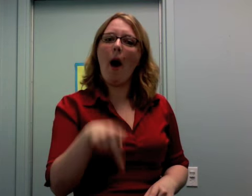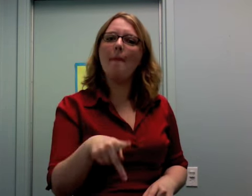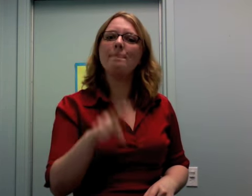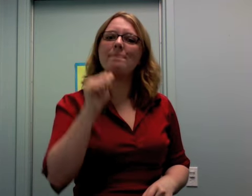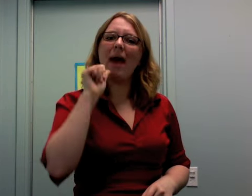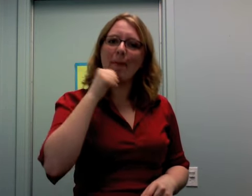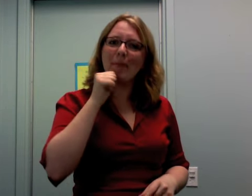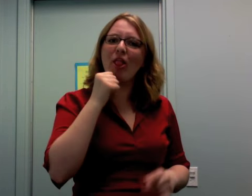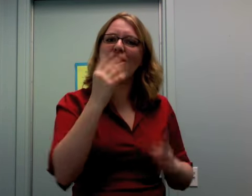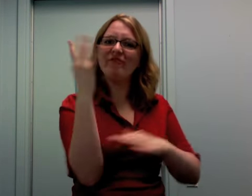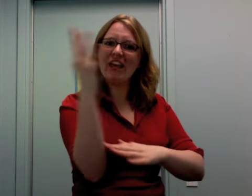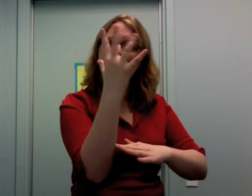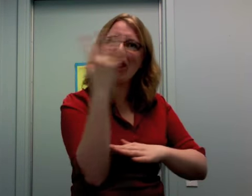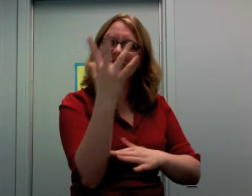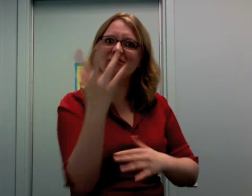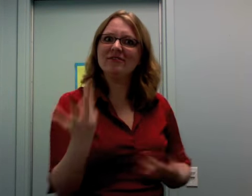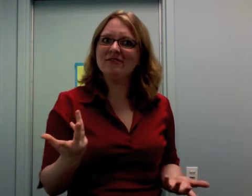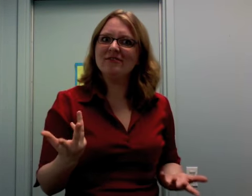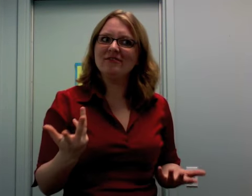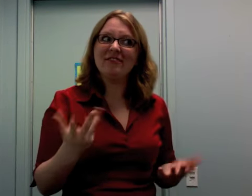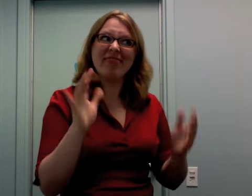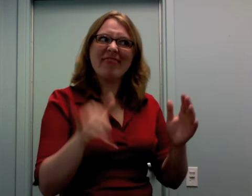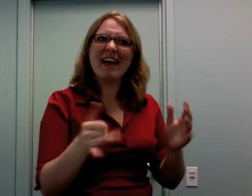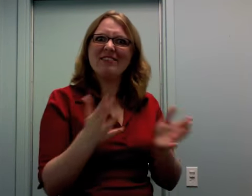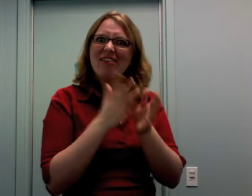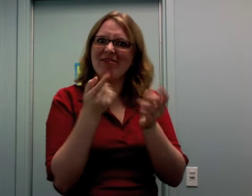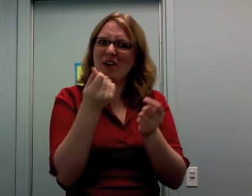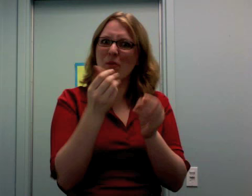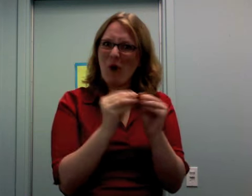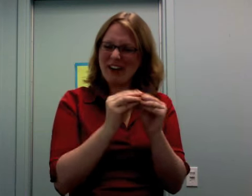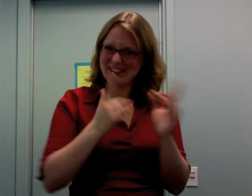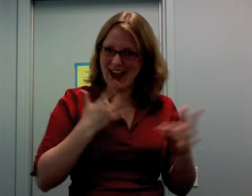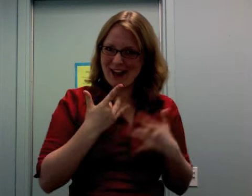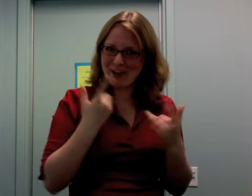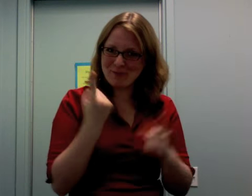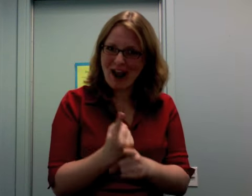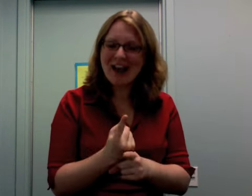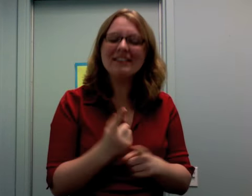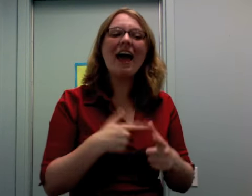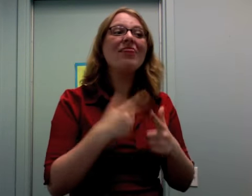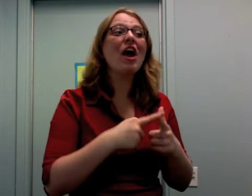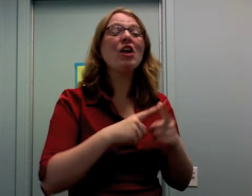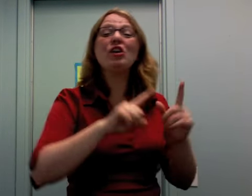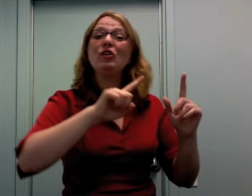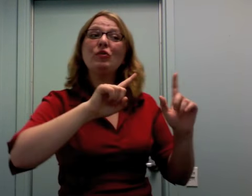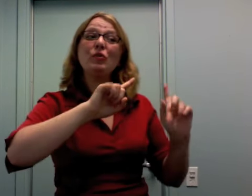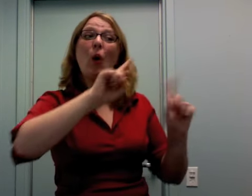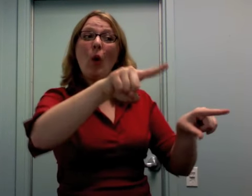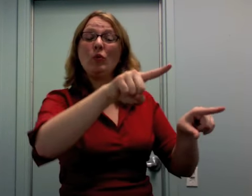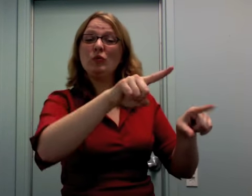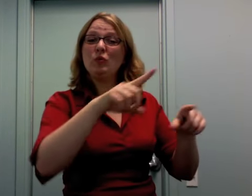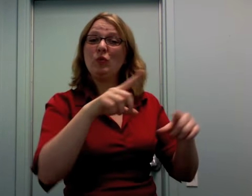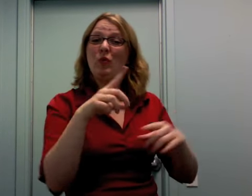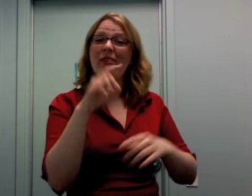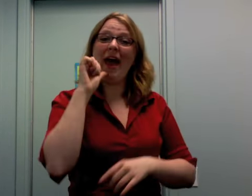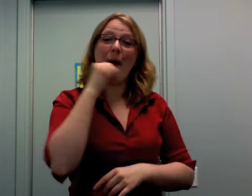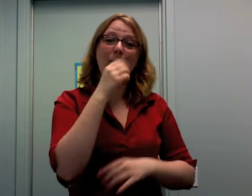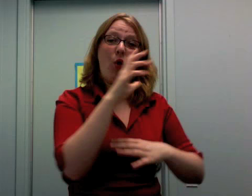That's a little more exciting. Then they go to the apple orchard where the pig almost gets caught, but still outsmarts the